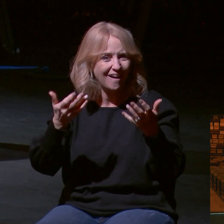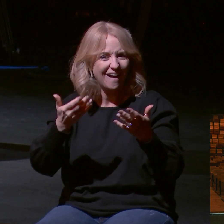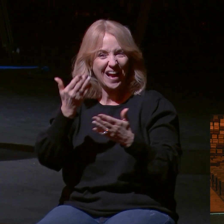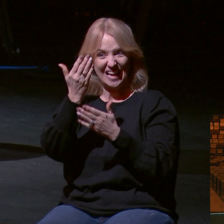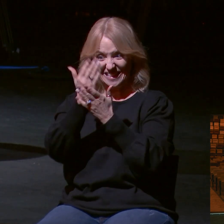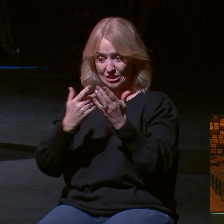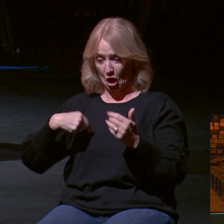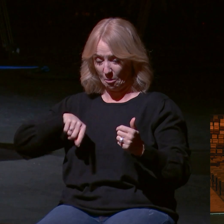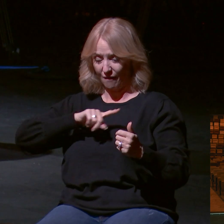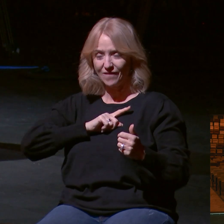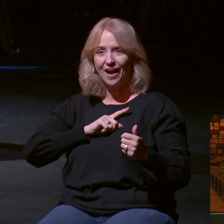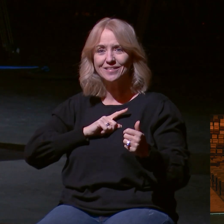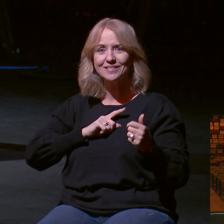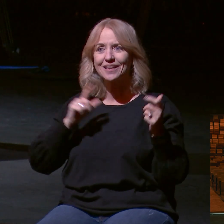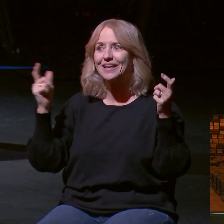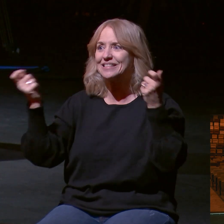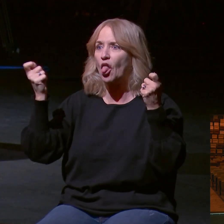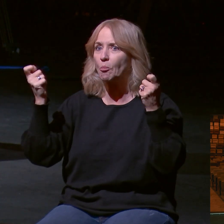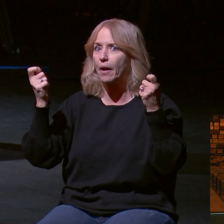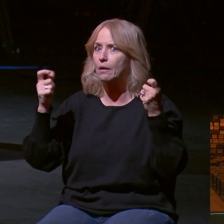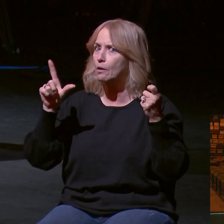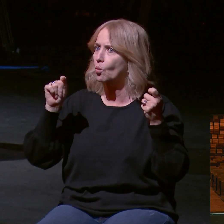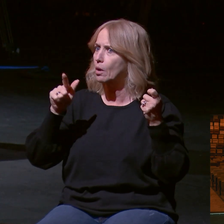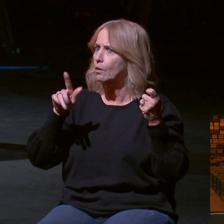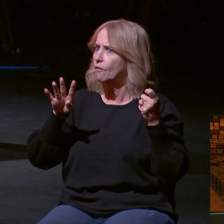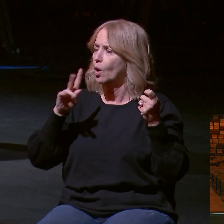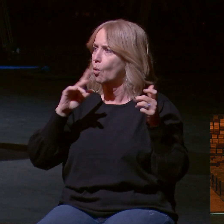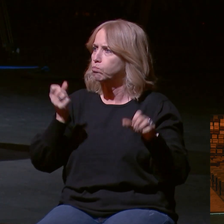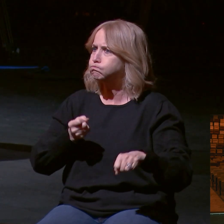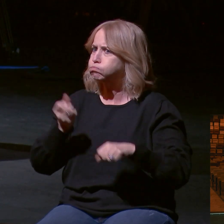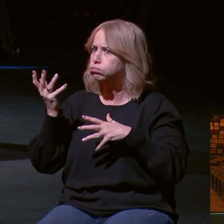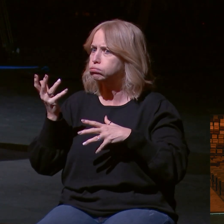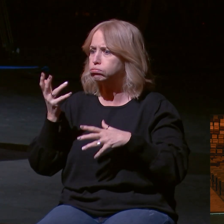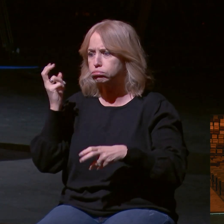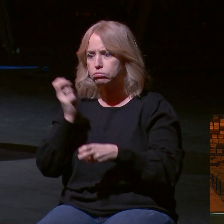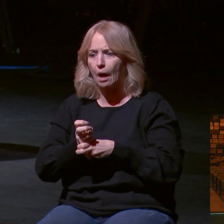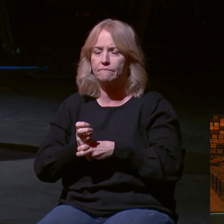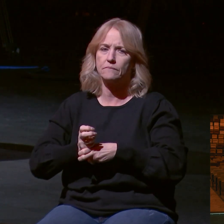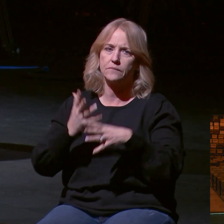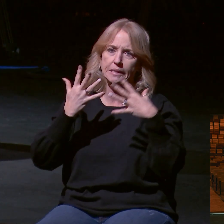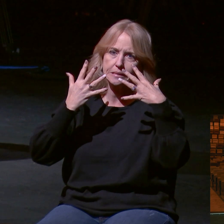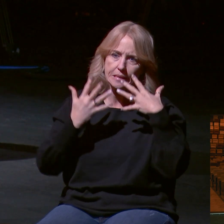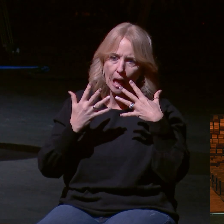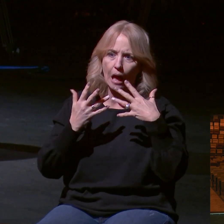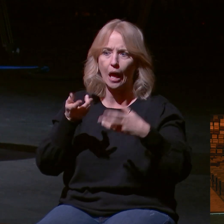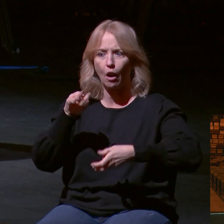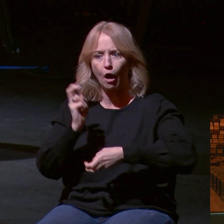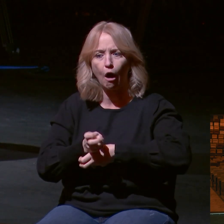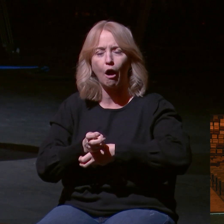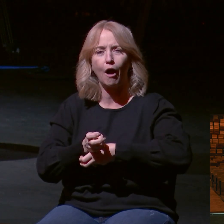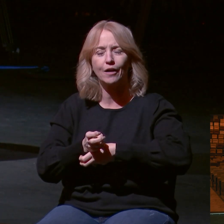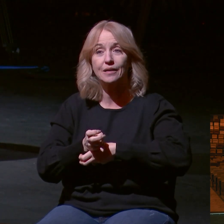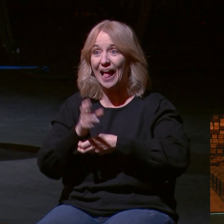us, we're celebrating that the current year is ending. Maybe it was a tough year or a sad year, which may lead us